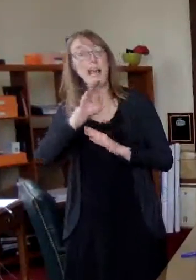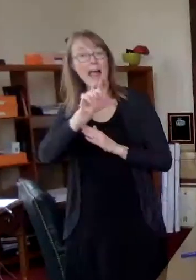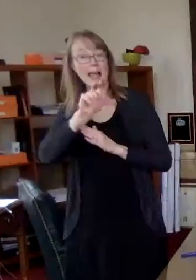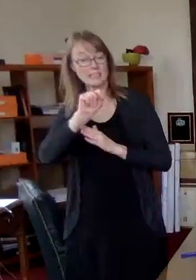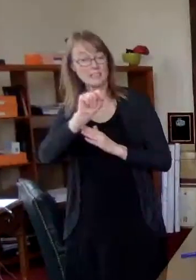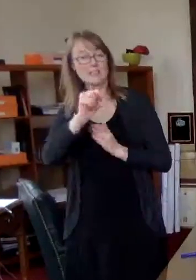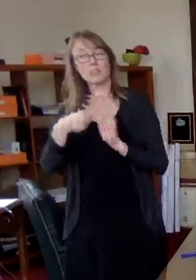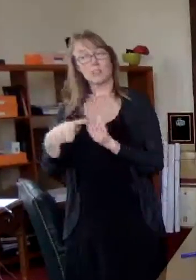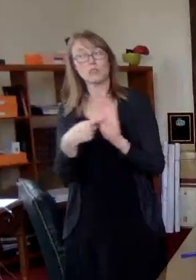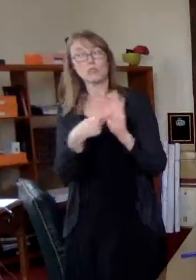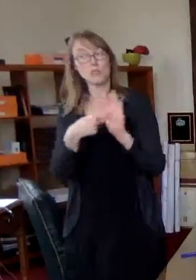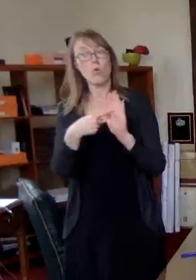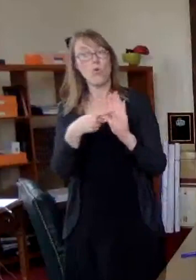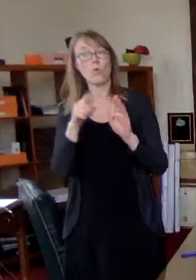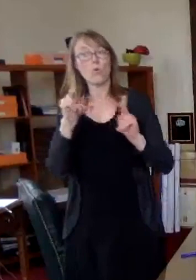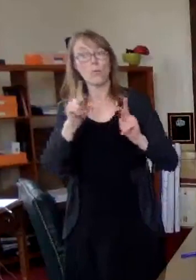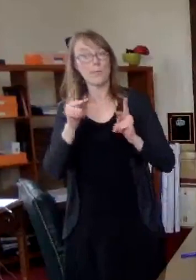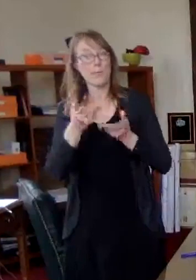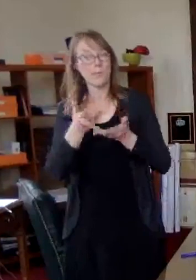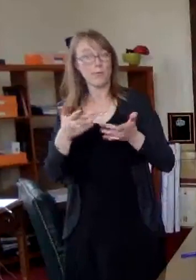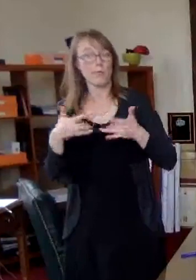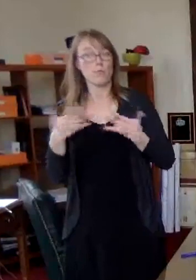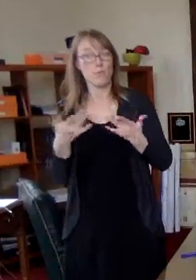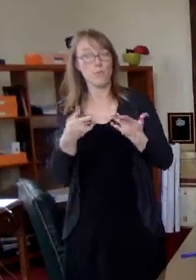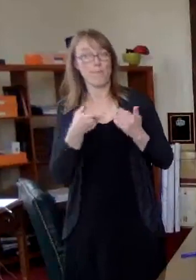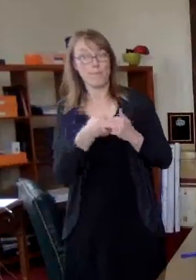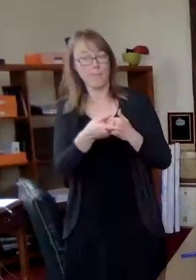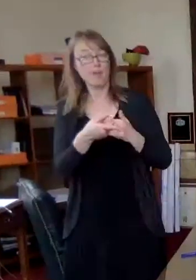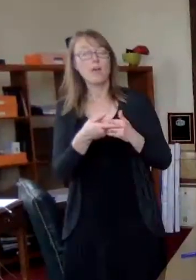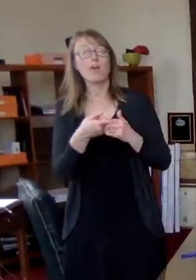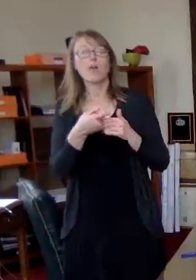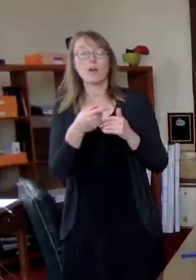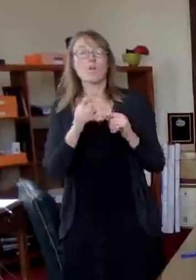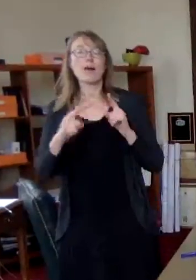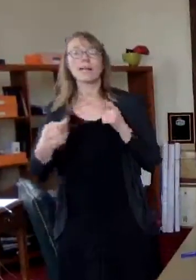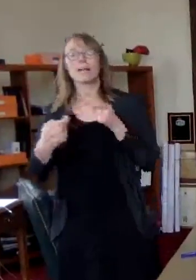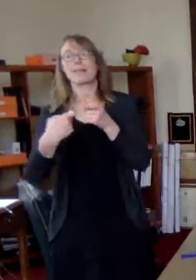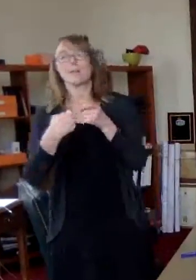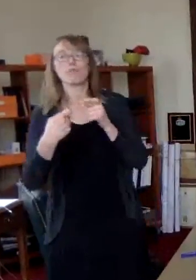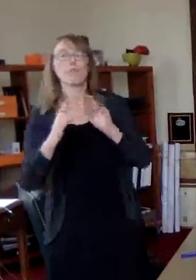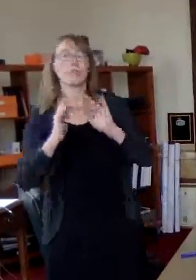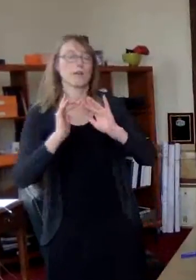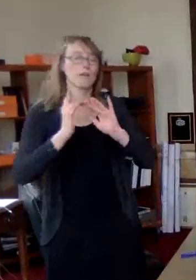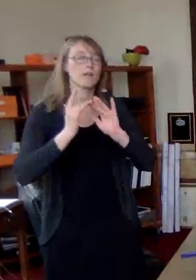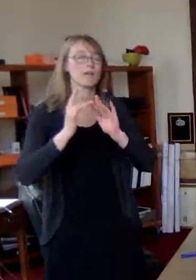but do it electronically or through WebEx or call-in.